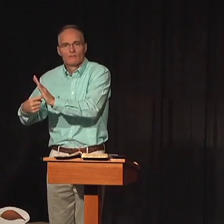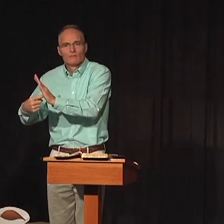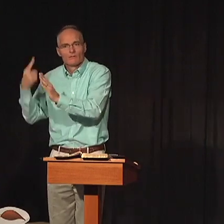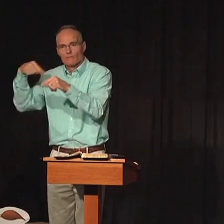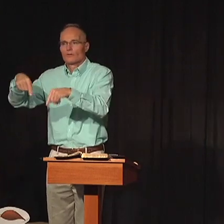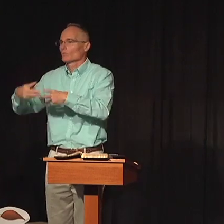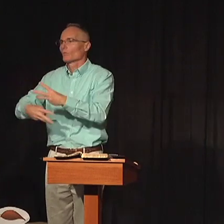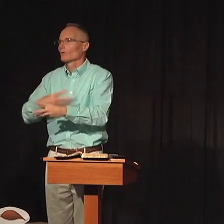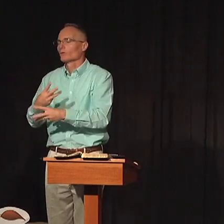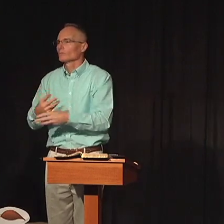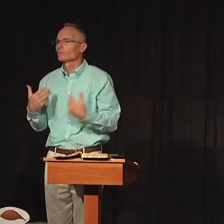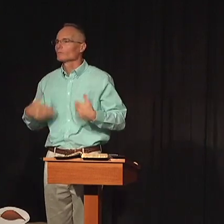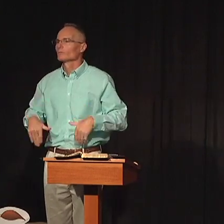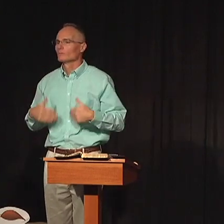example for the world.